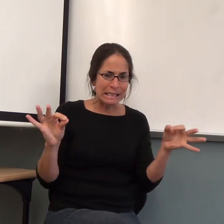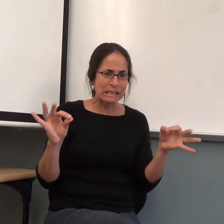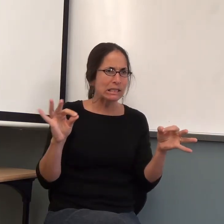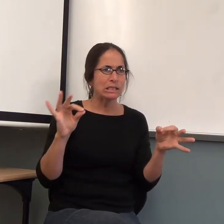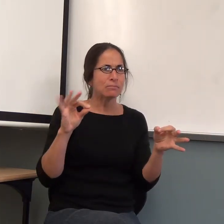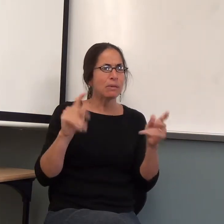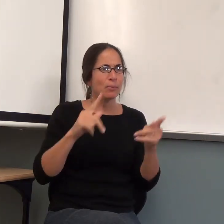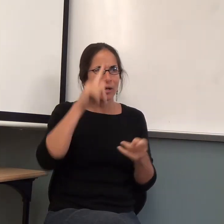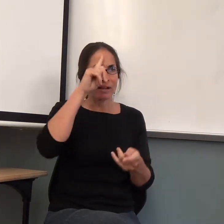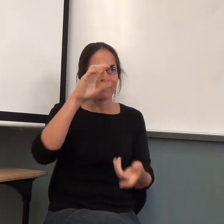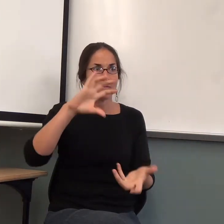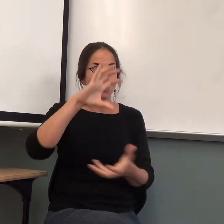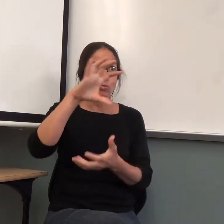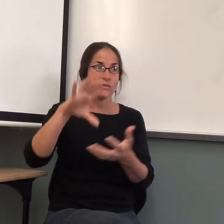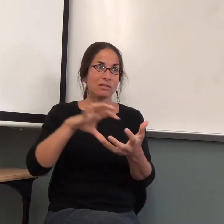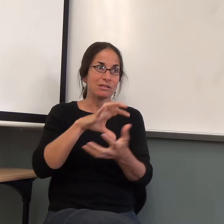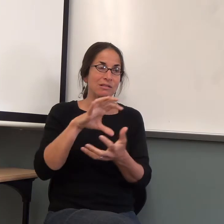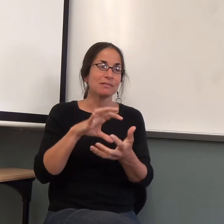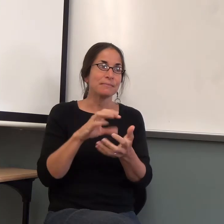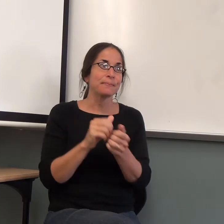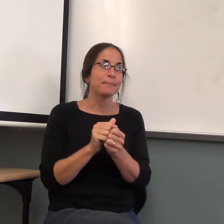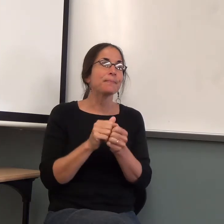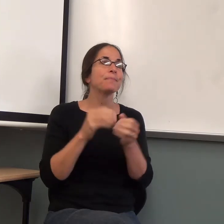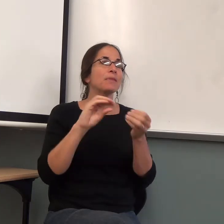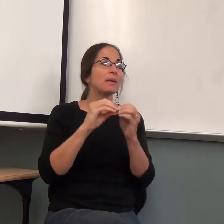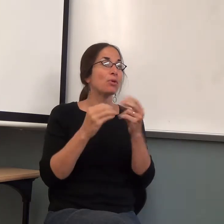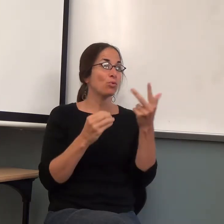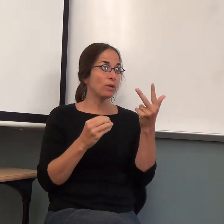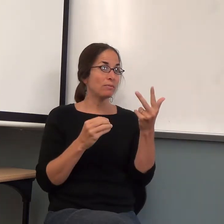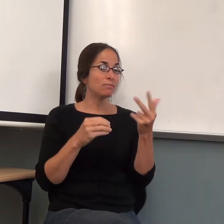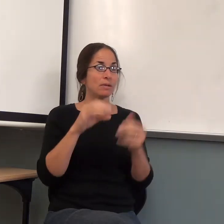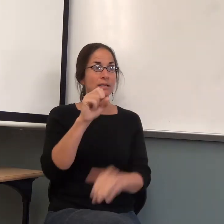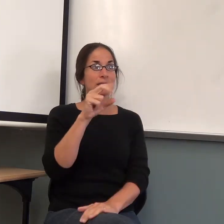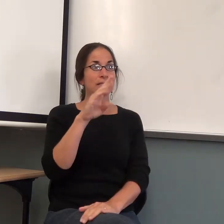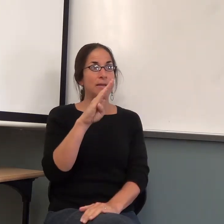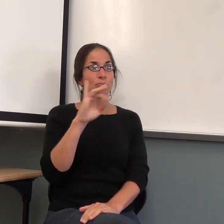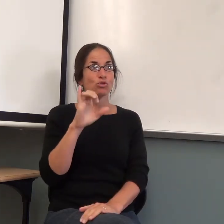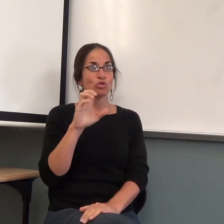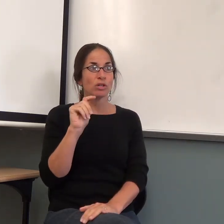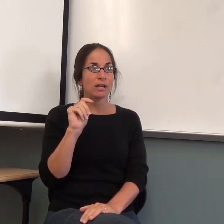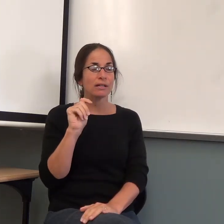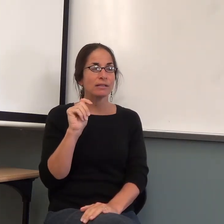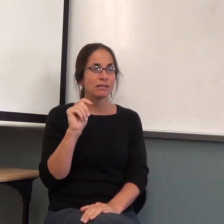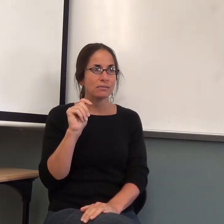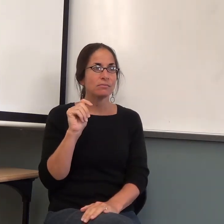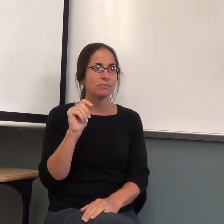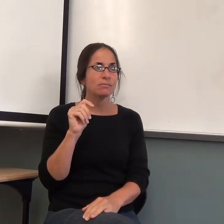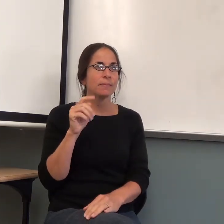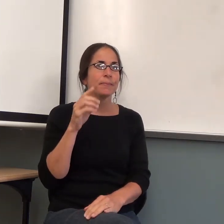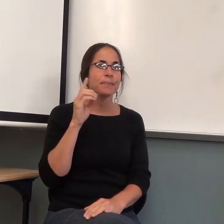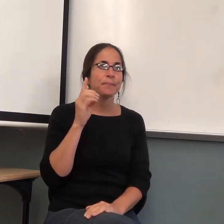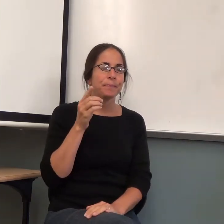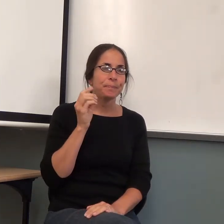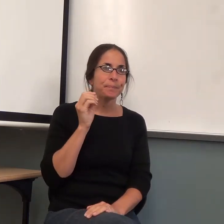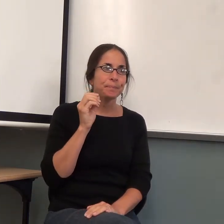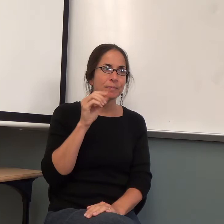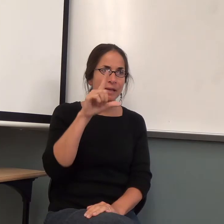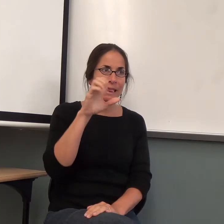we have to focus on using them correctly. How about number 3, subject? We learned this in class. Leo? Subject is